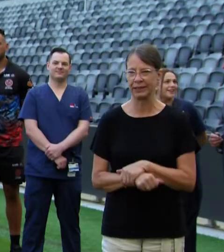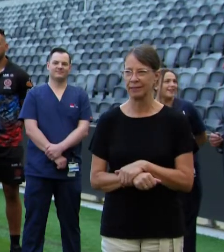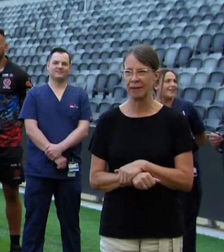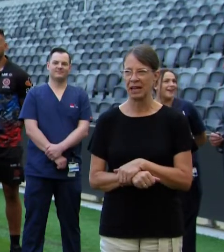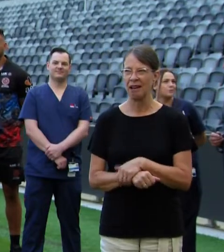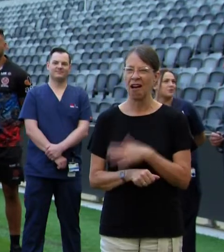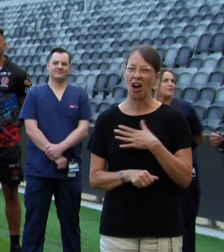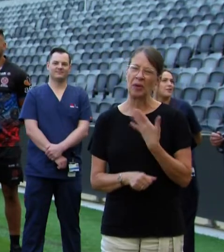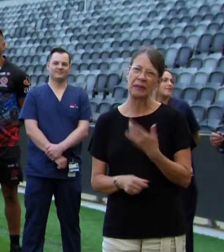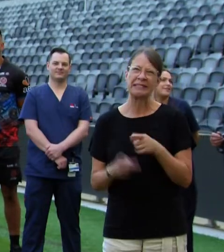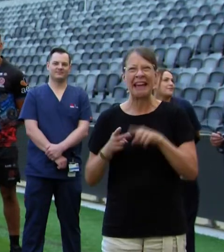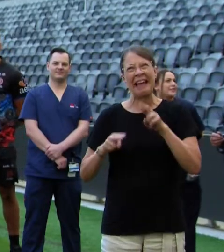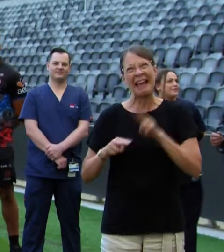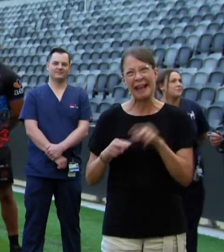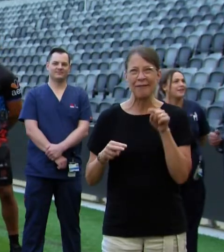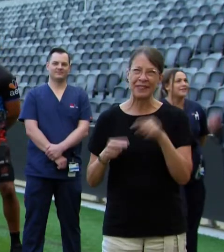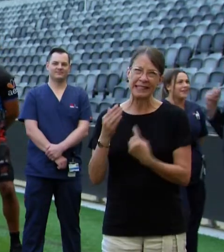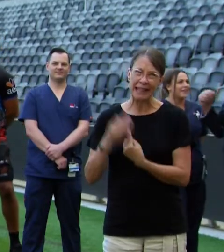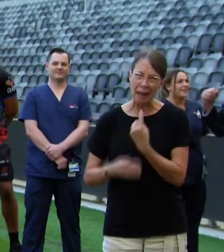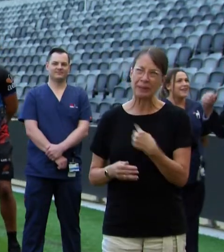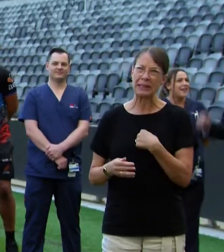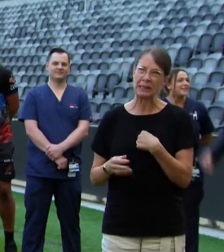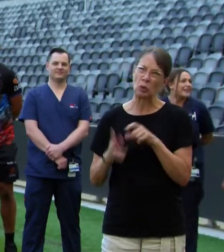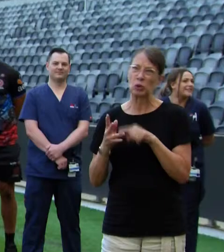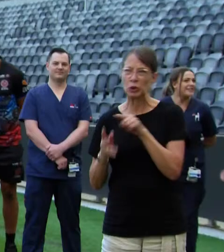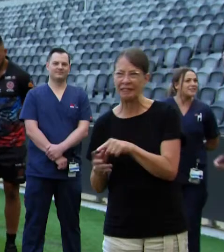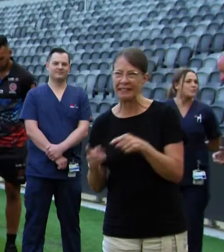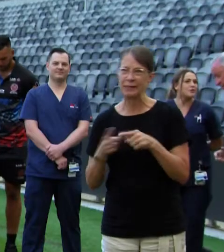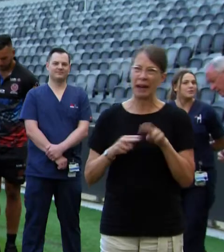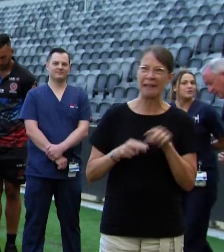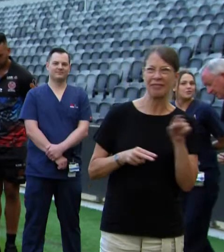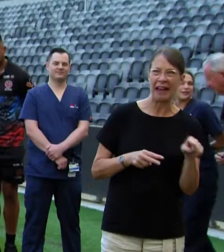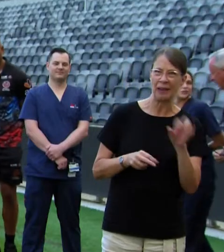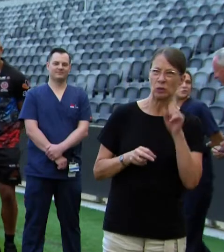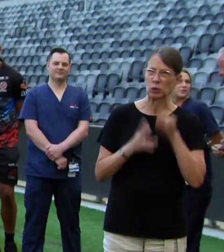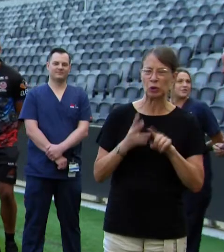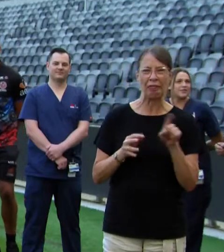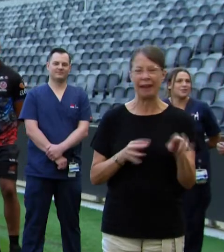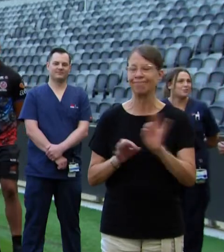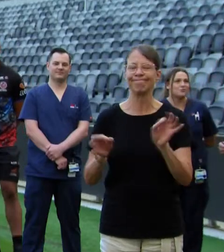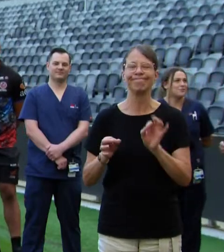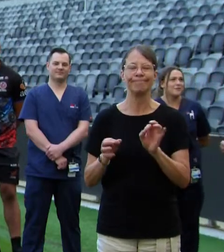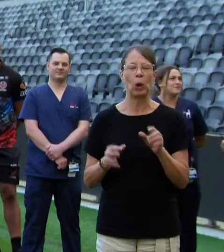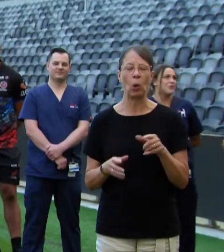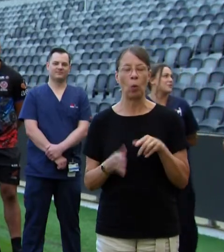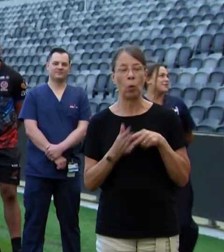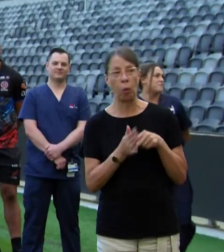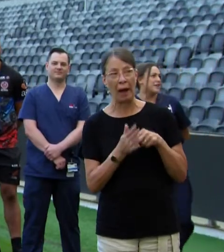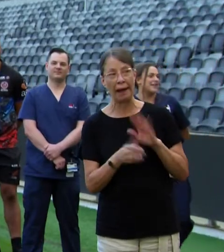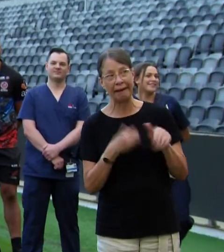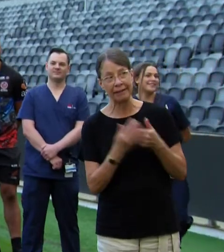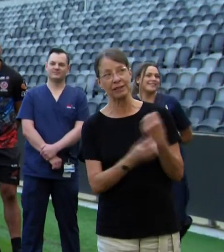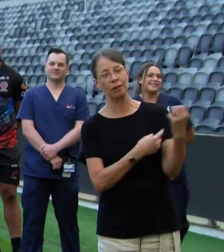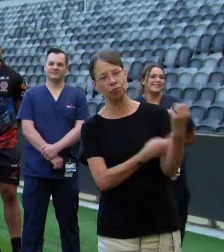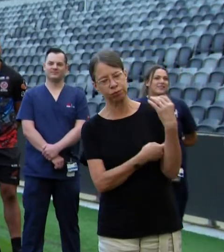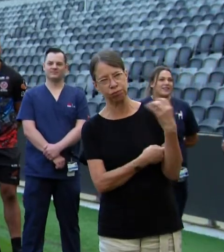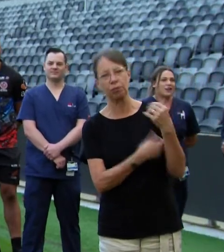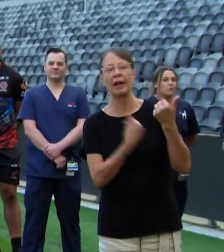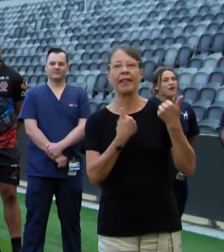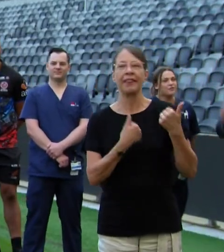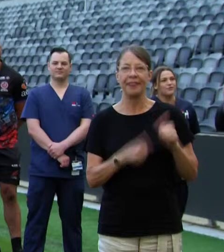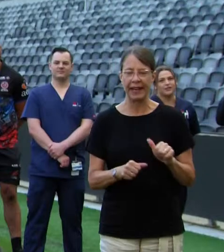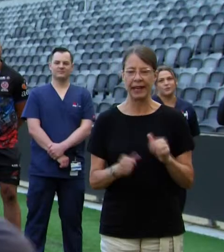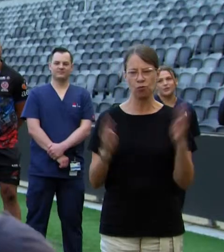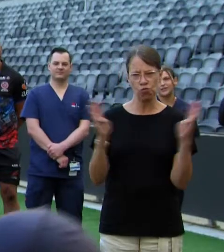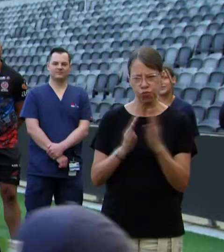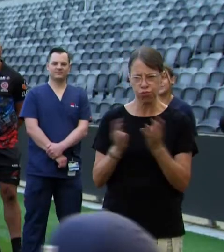into a hypothetical discussion. I want to focus on the advice that we received today. I will consider that advice, and then our government will meet to